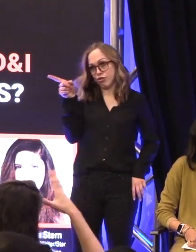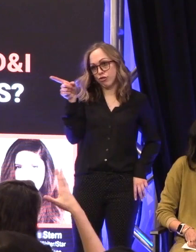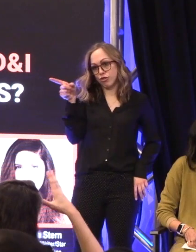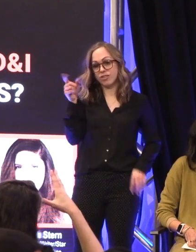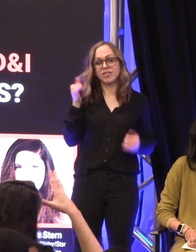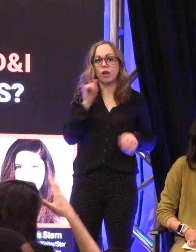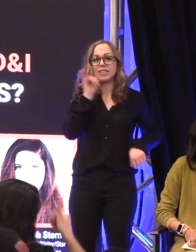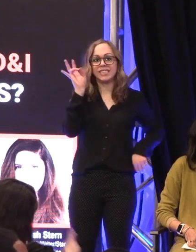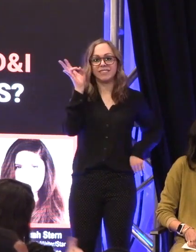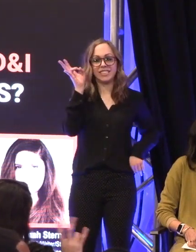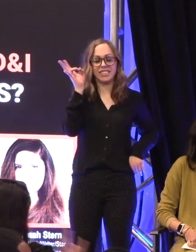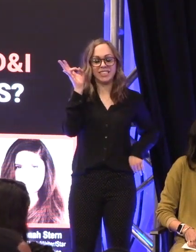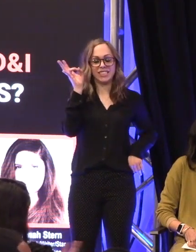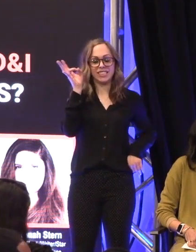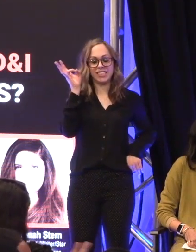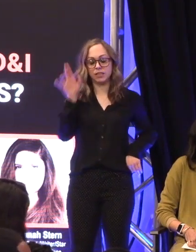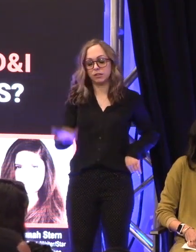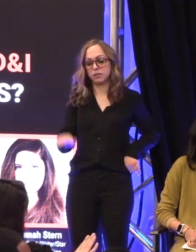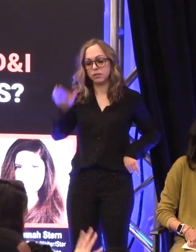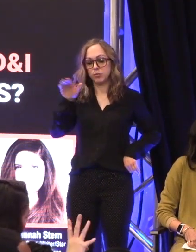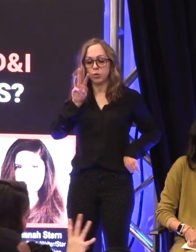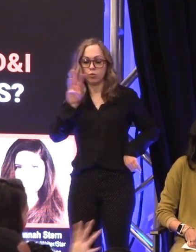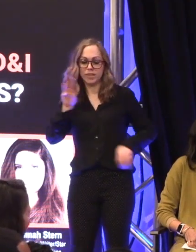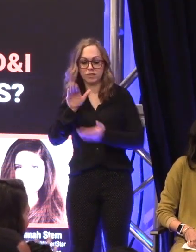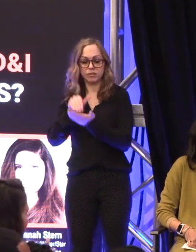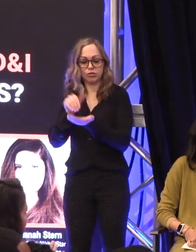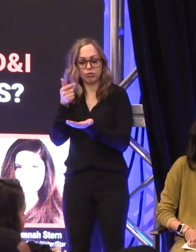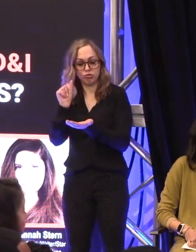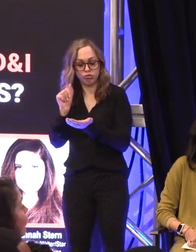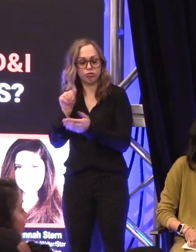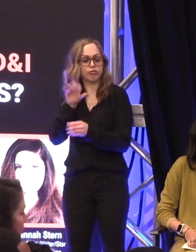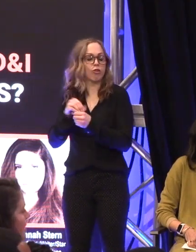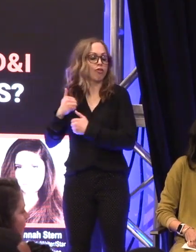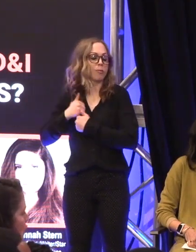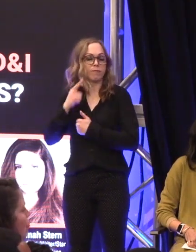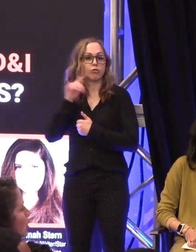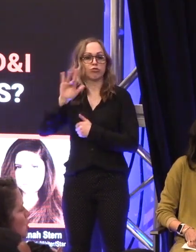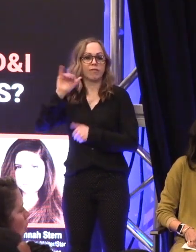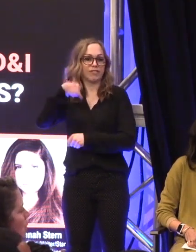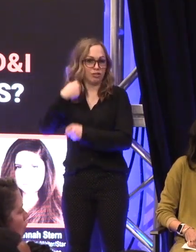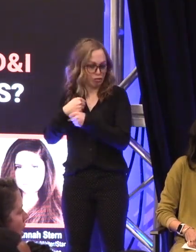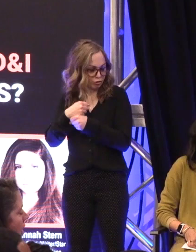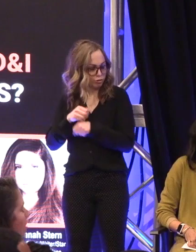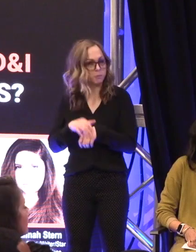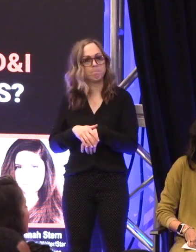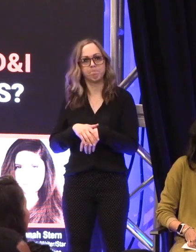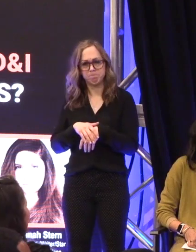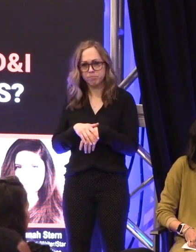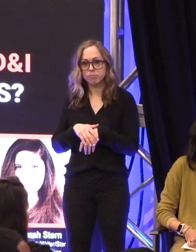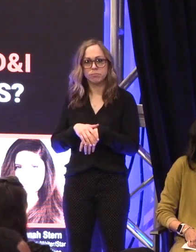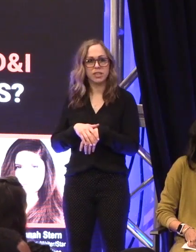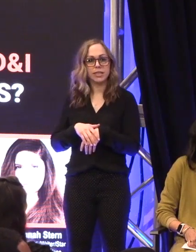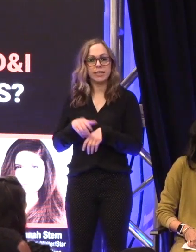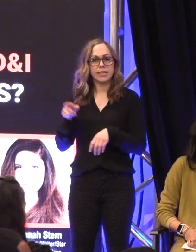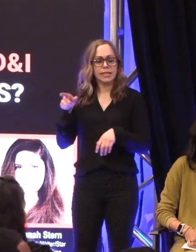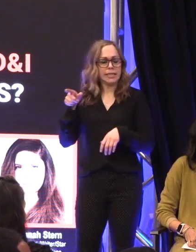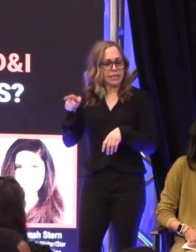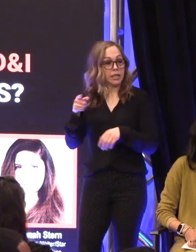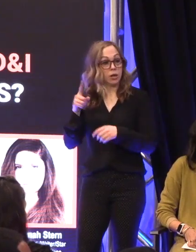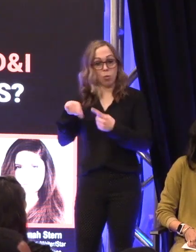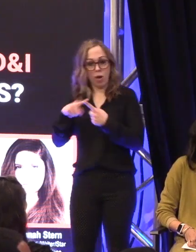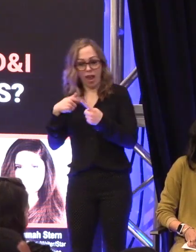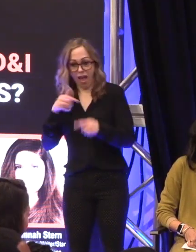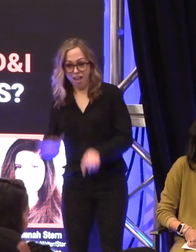is in his 70s, and he grew up in West Central Georgia, and he was in the Army for 25 years, and he was sort of prone to these very annoying aphorisms when I was a